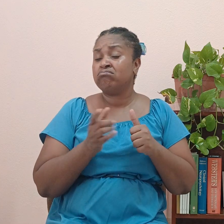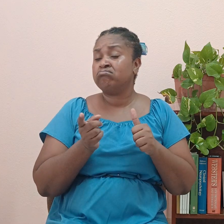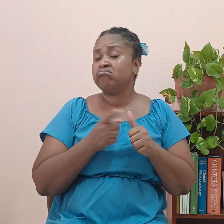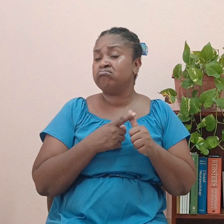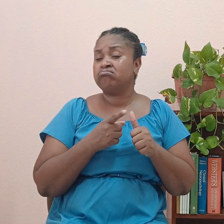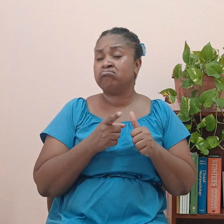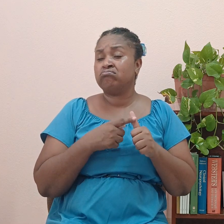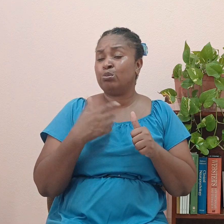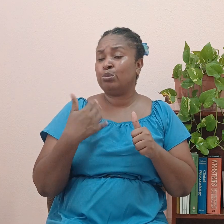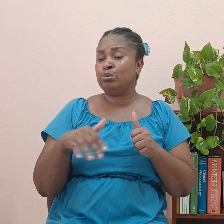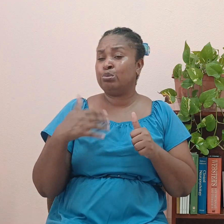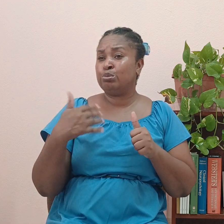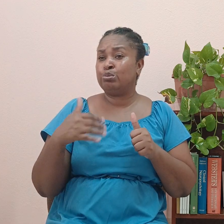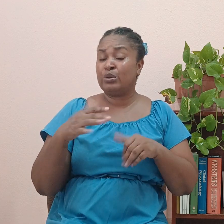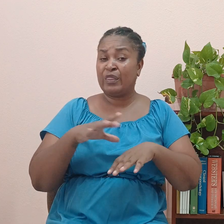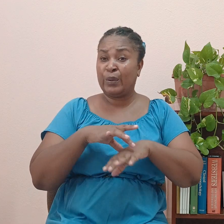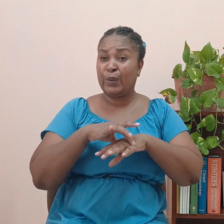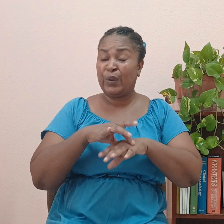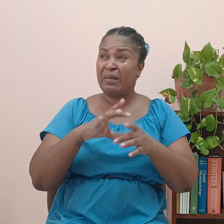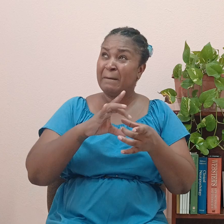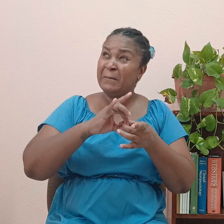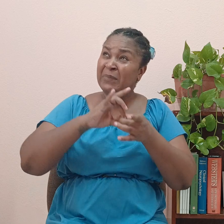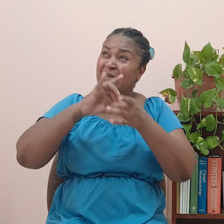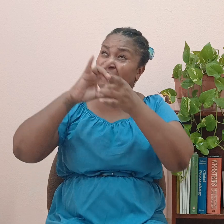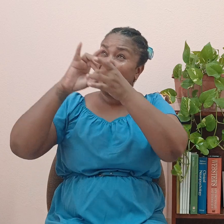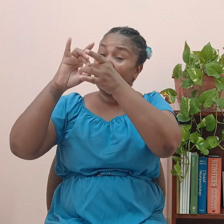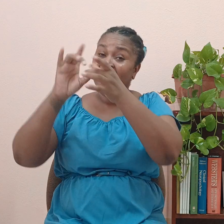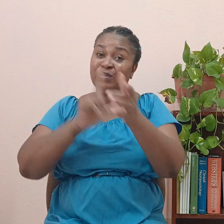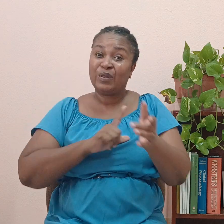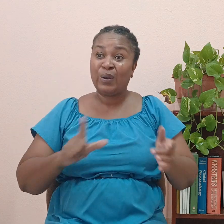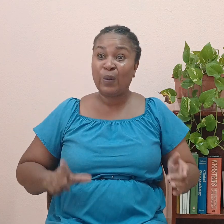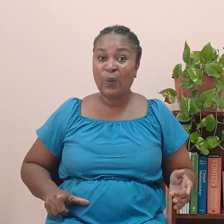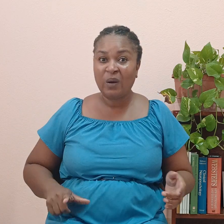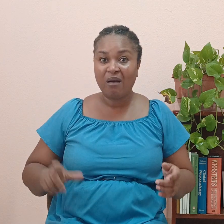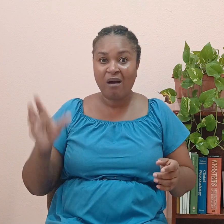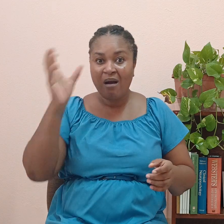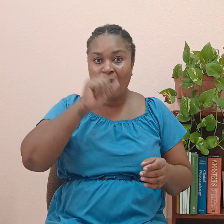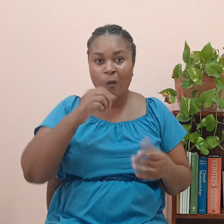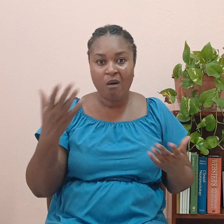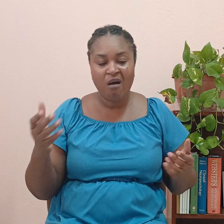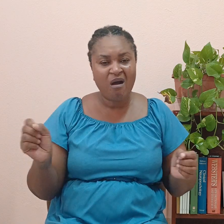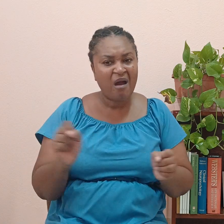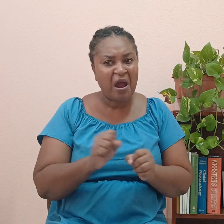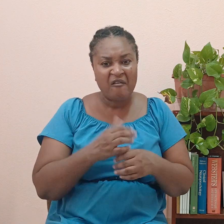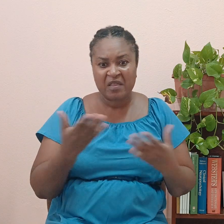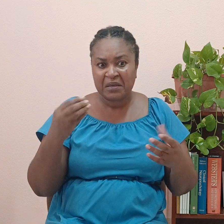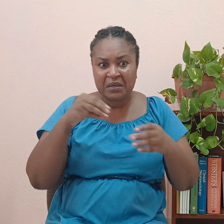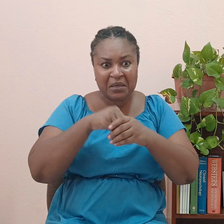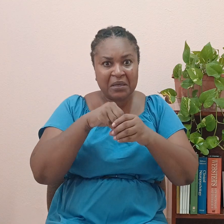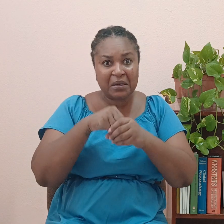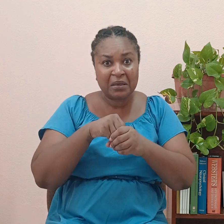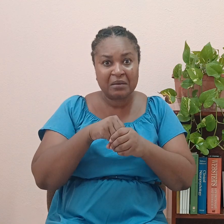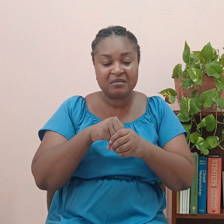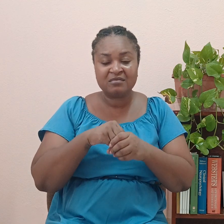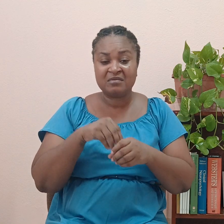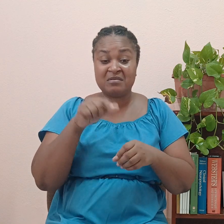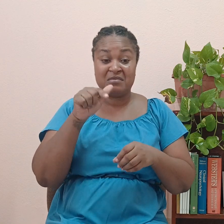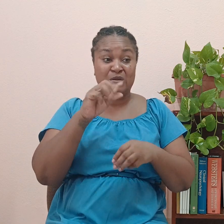earth is the Lord's and everything in it, the world and all who live in it.